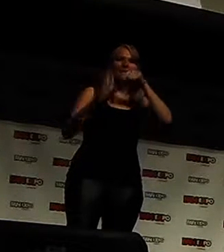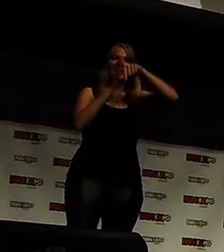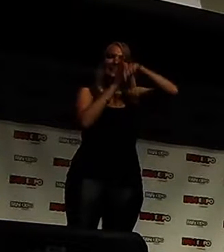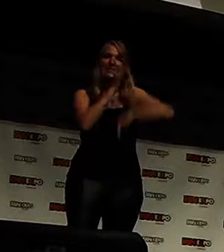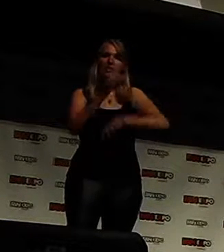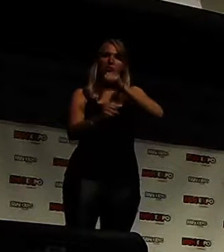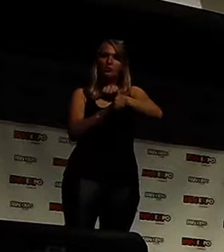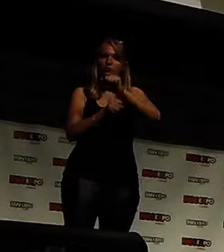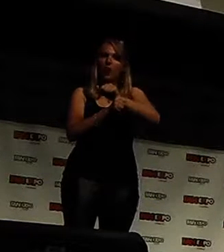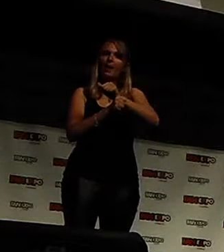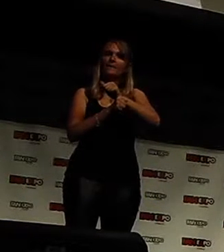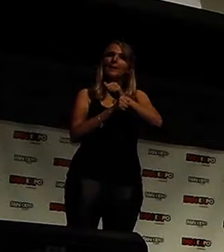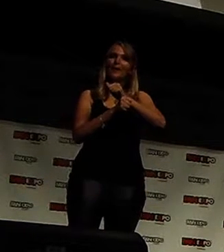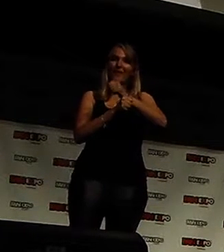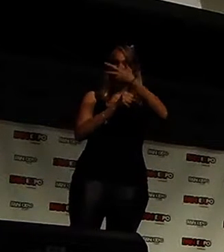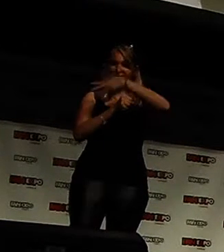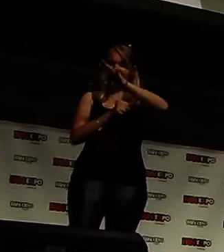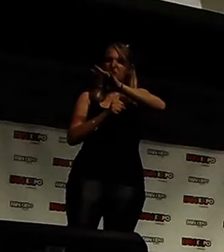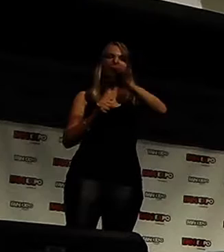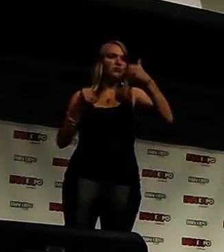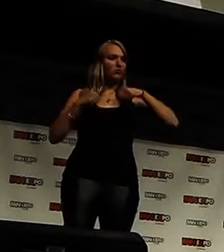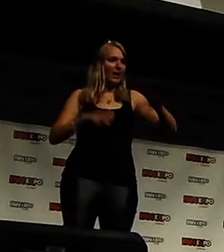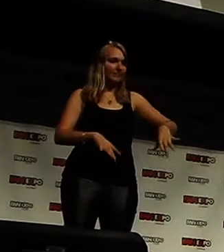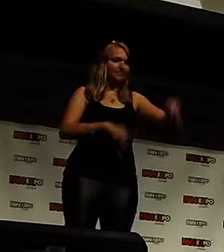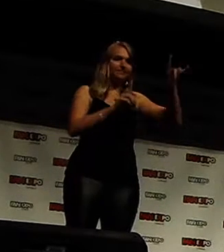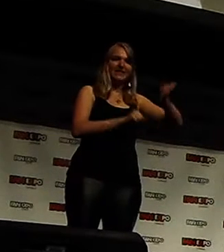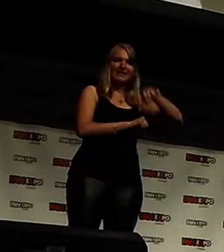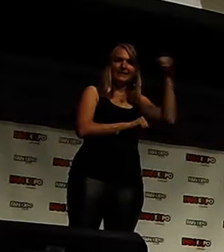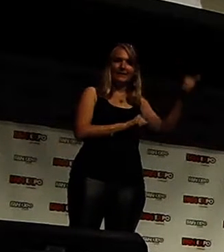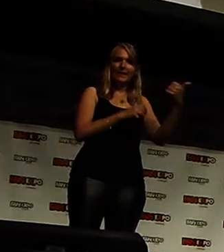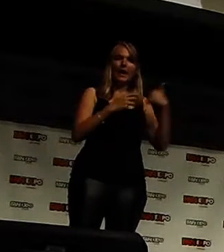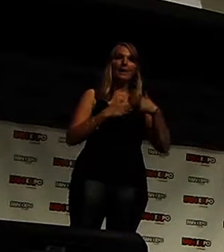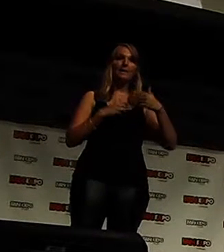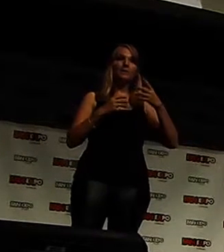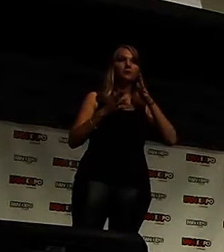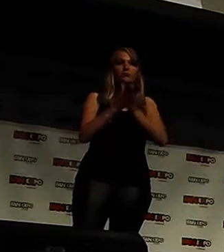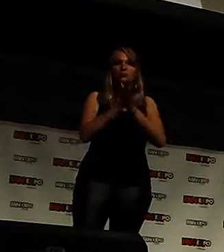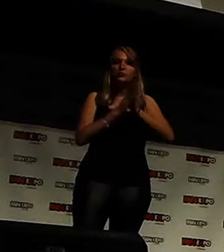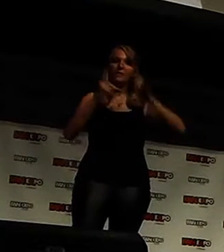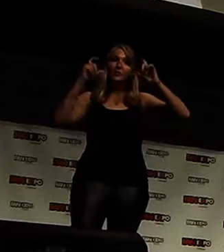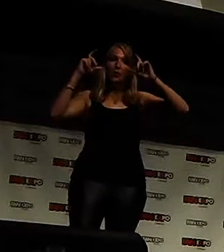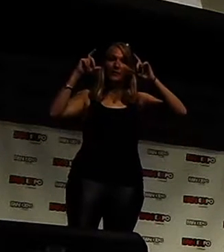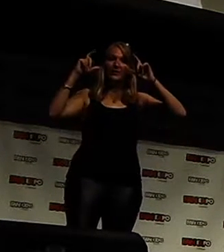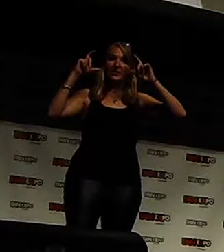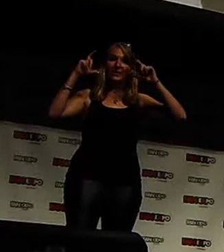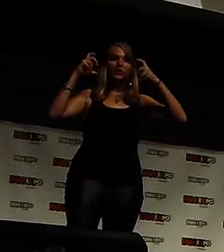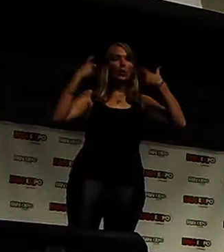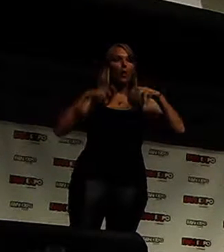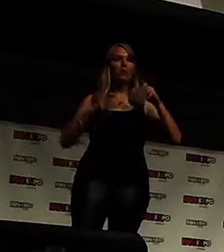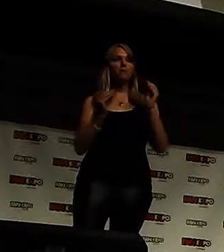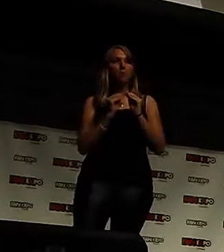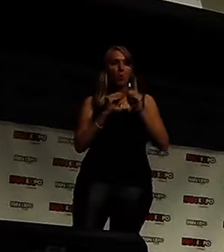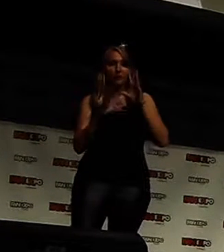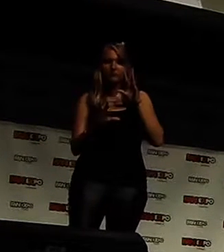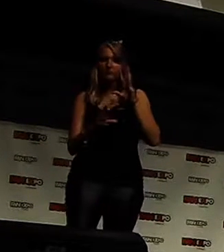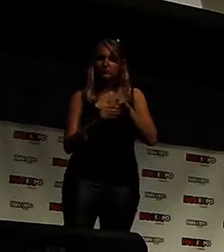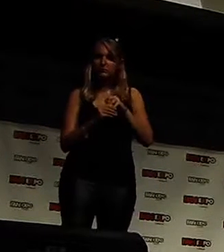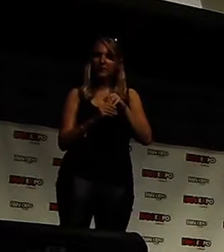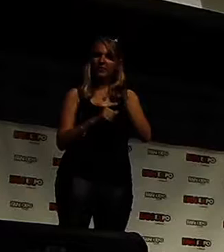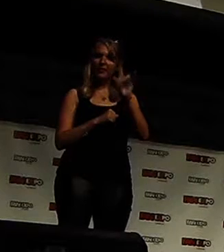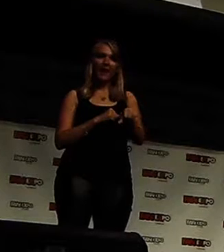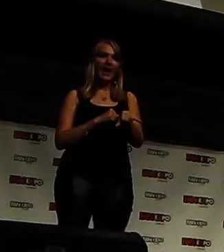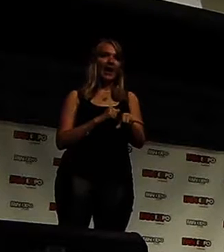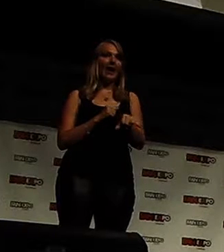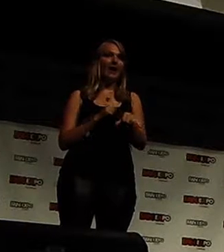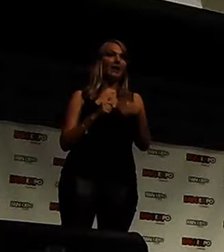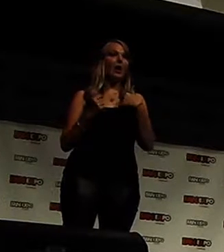want to pick something else up. Really into photography, I'm trying to get more into it, so I'd like to pick that up a bit more. I've always said I